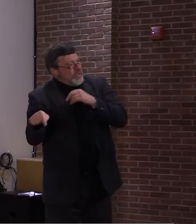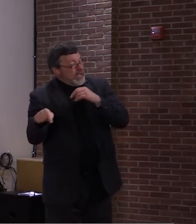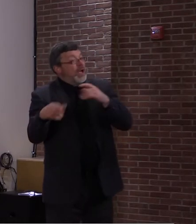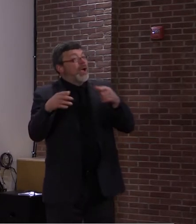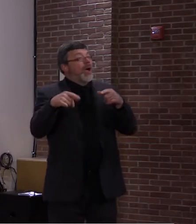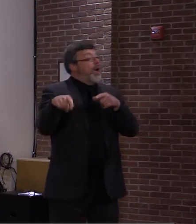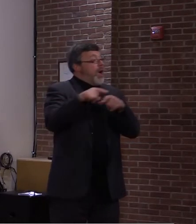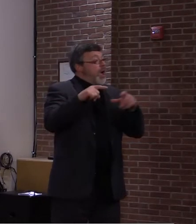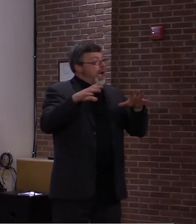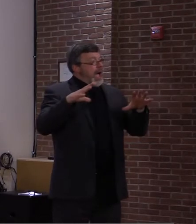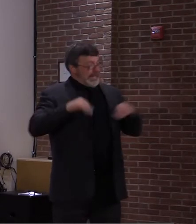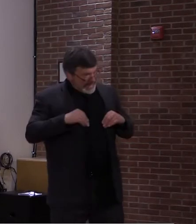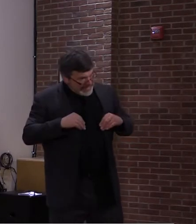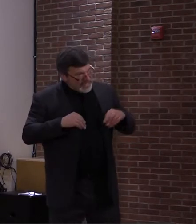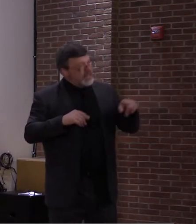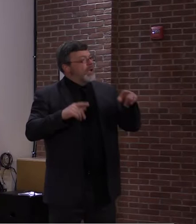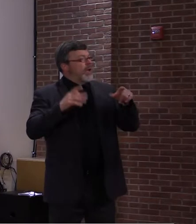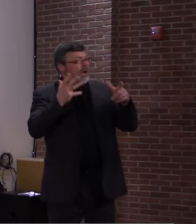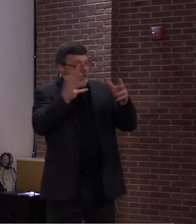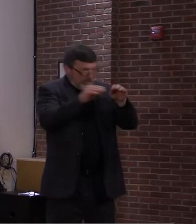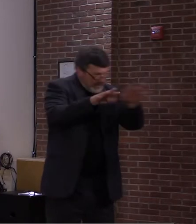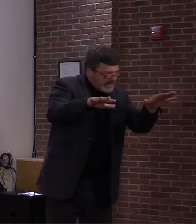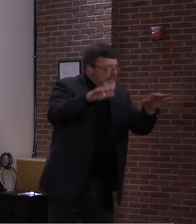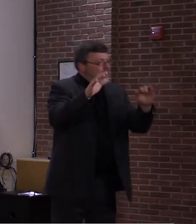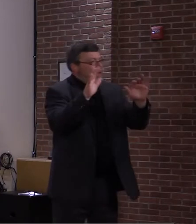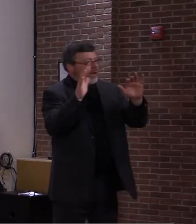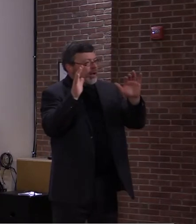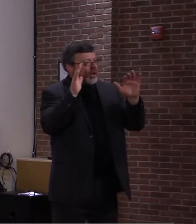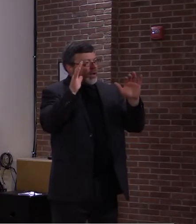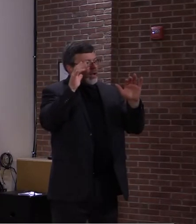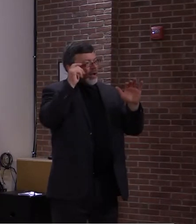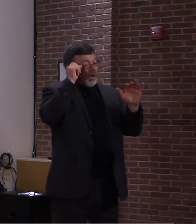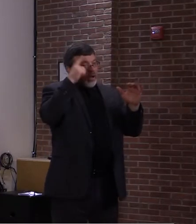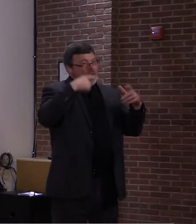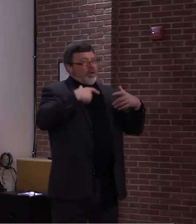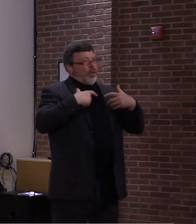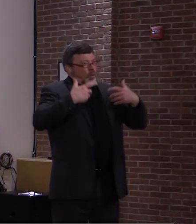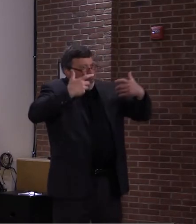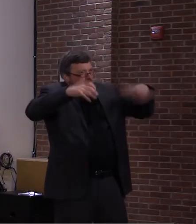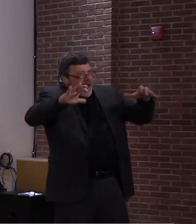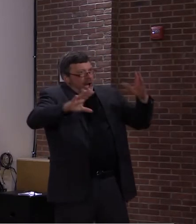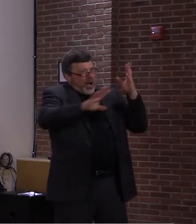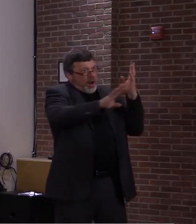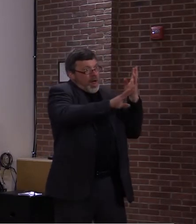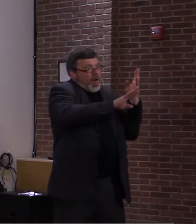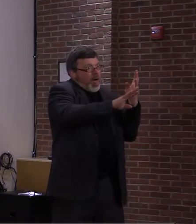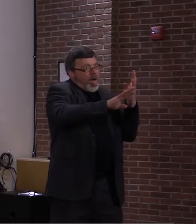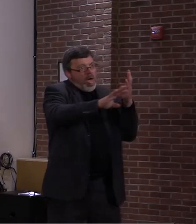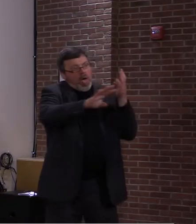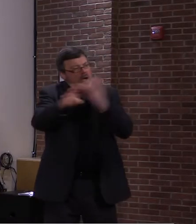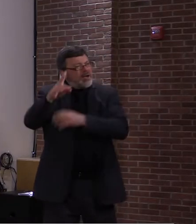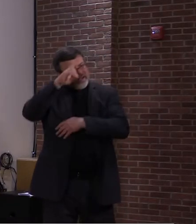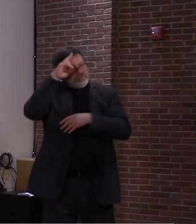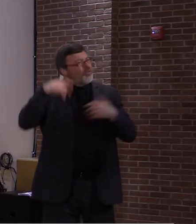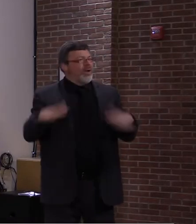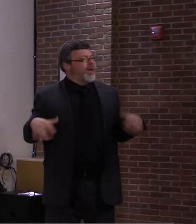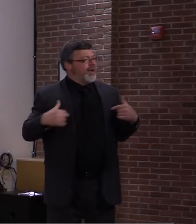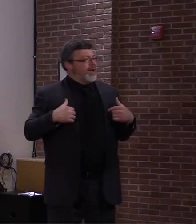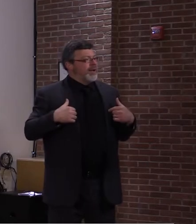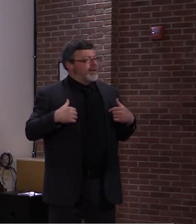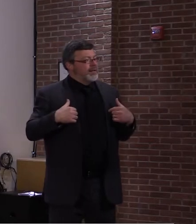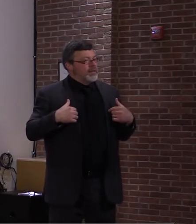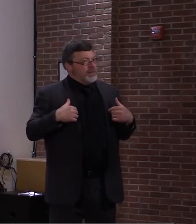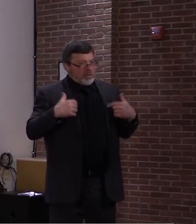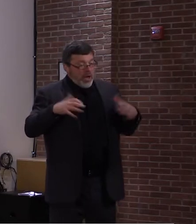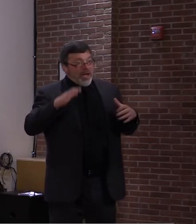but again, not large numbers going into the hospital. And if you look at the number